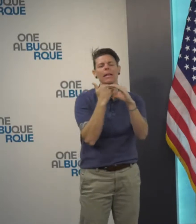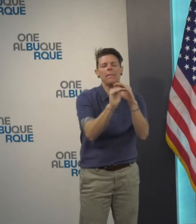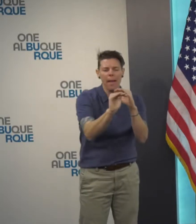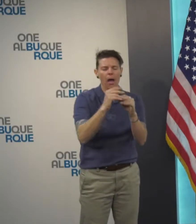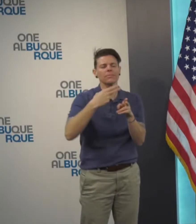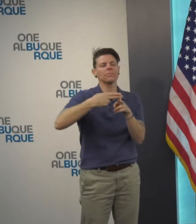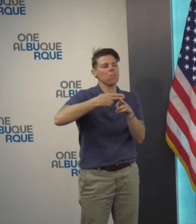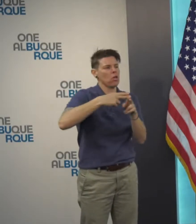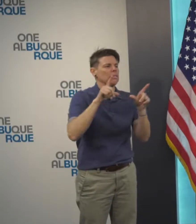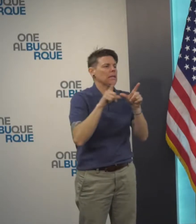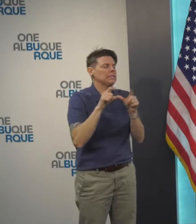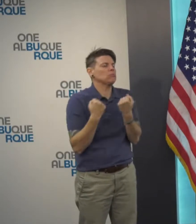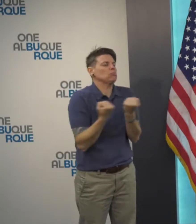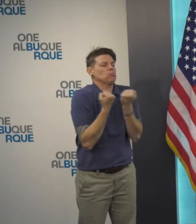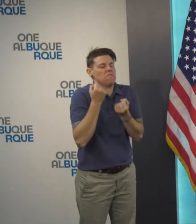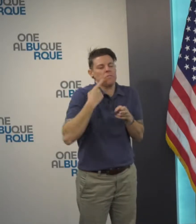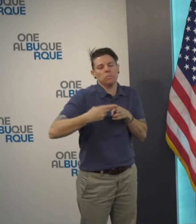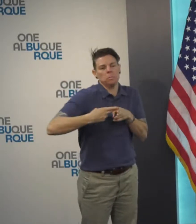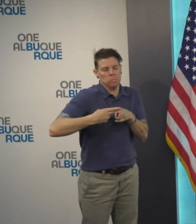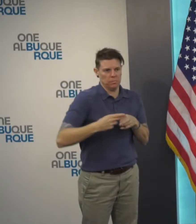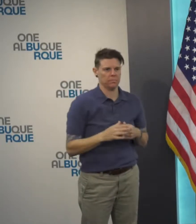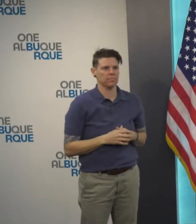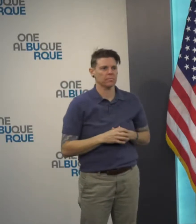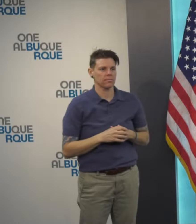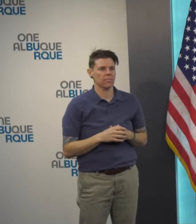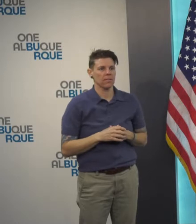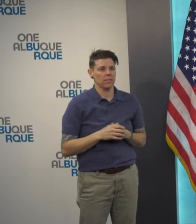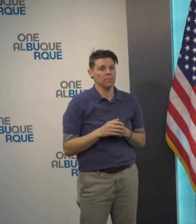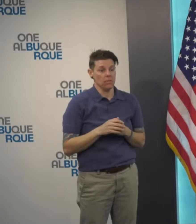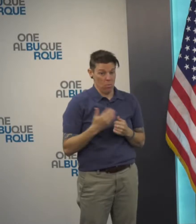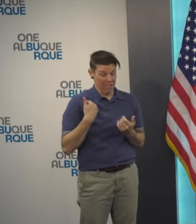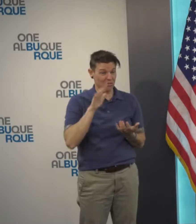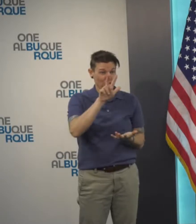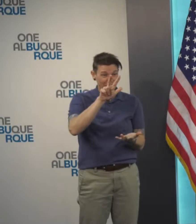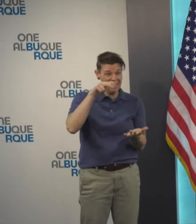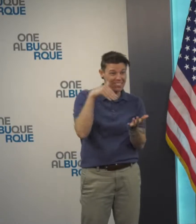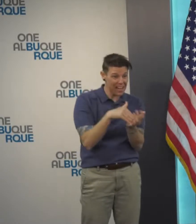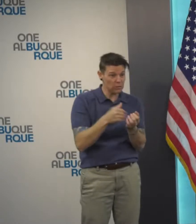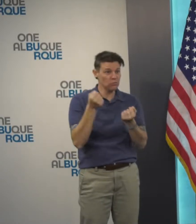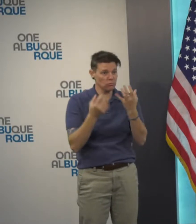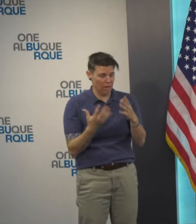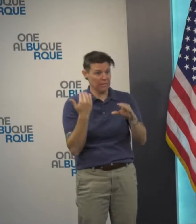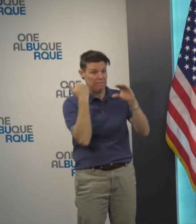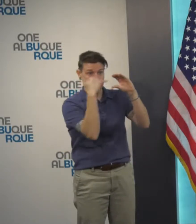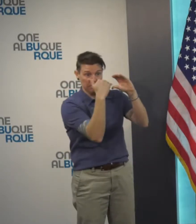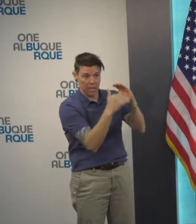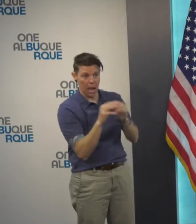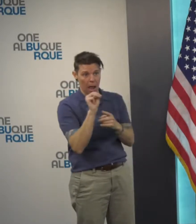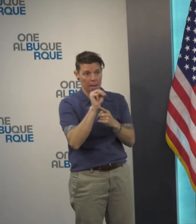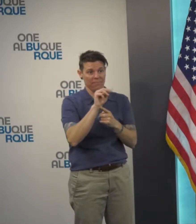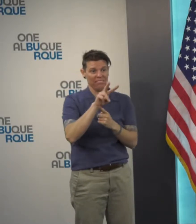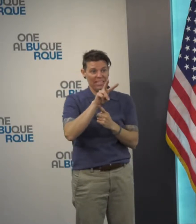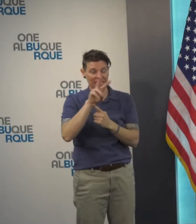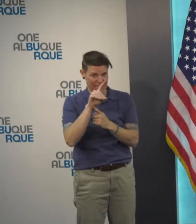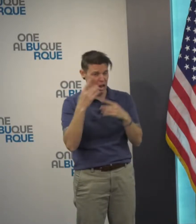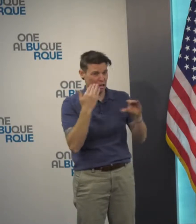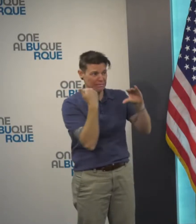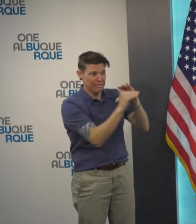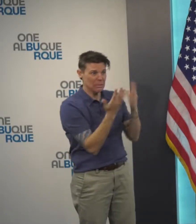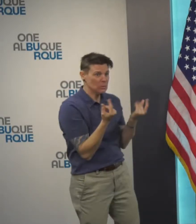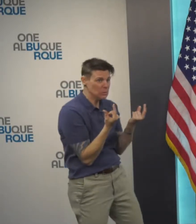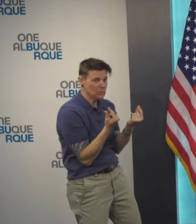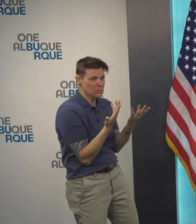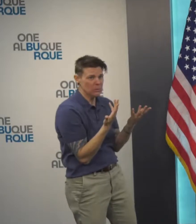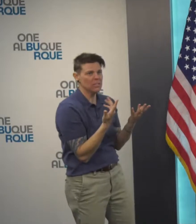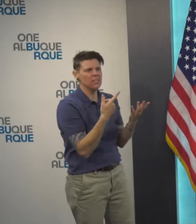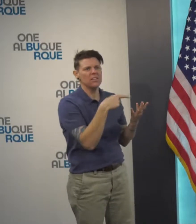than 33,000 drivers who have previously provided MVD with email addresses that did not have to take any action to receive